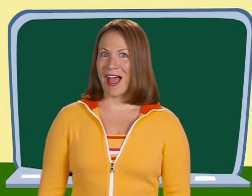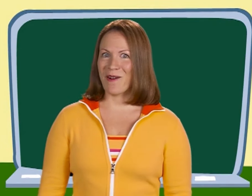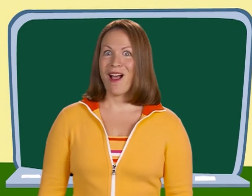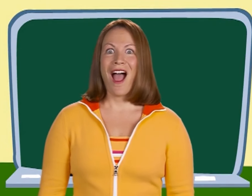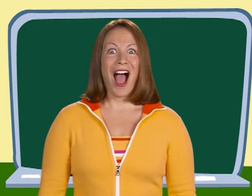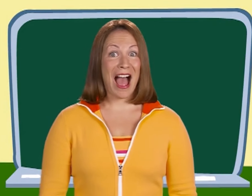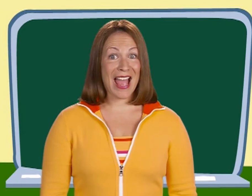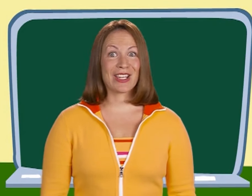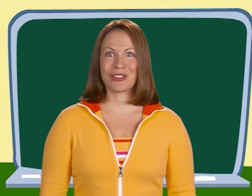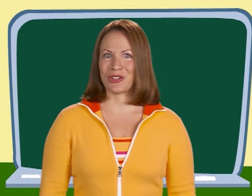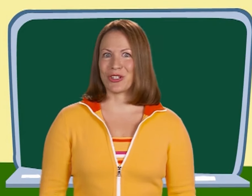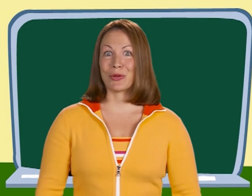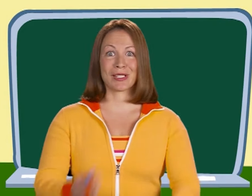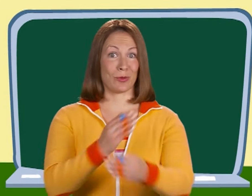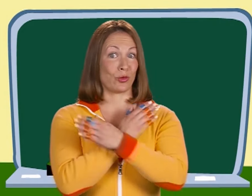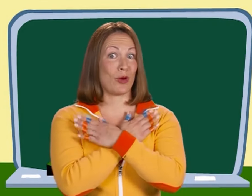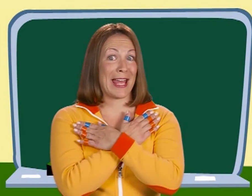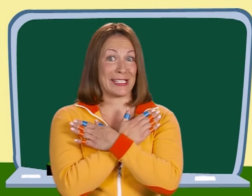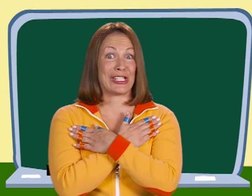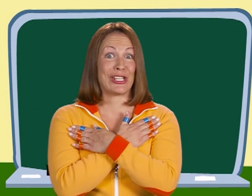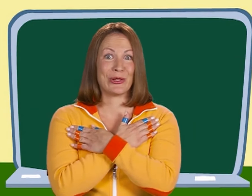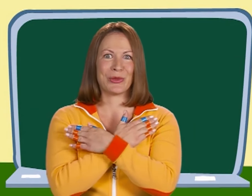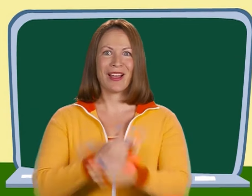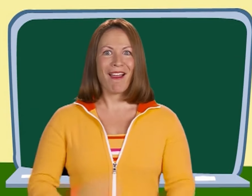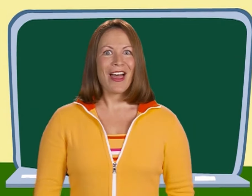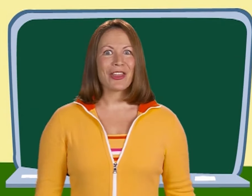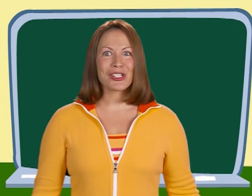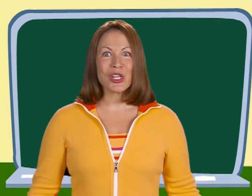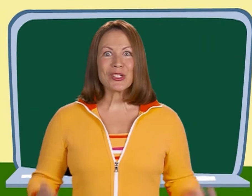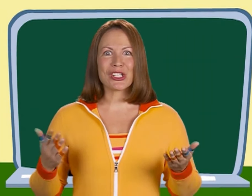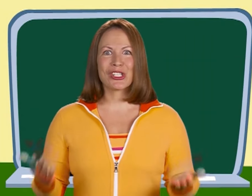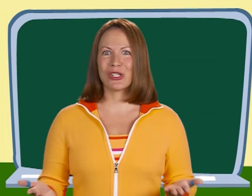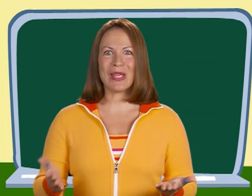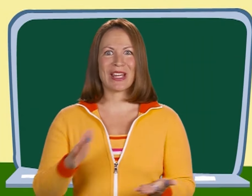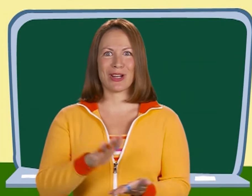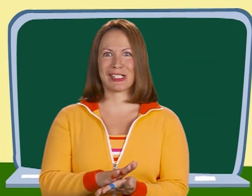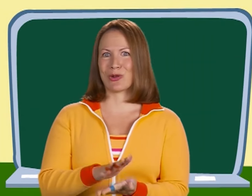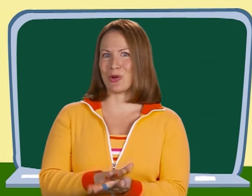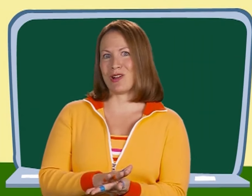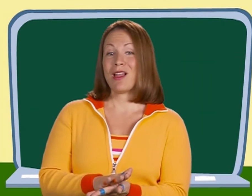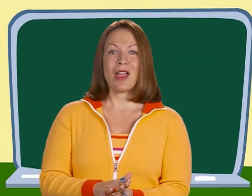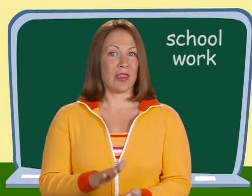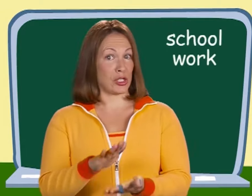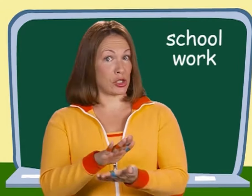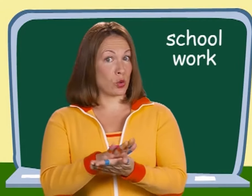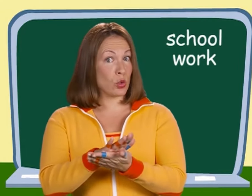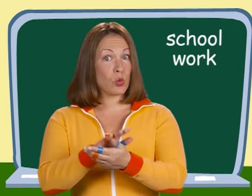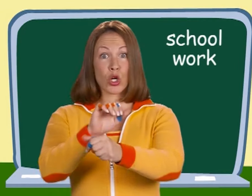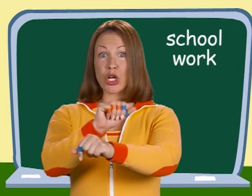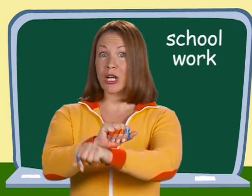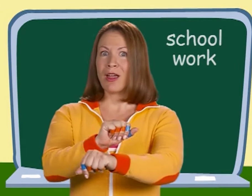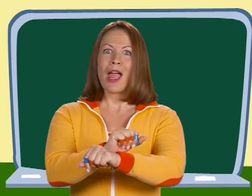Wow, I could sure use some rest too. There's so much to do here at school. There's schoolwork